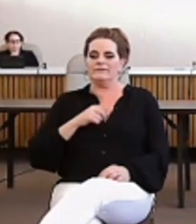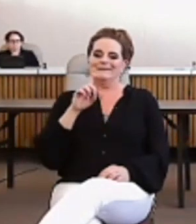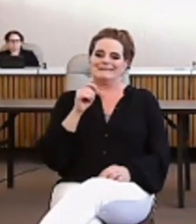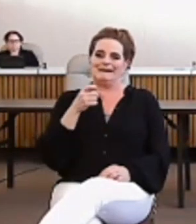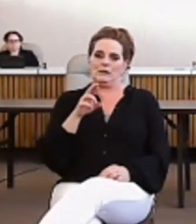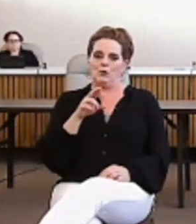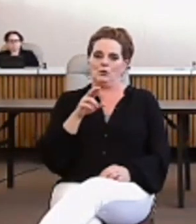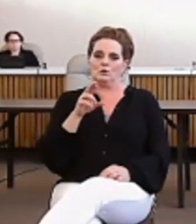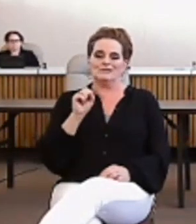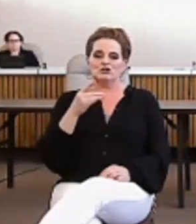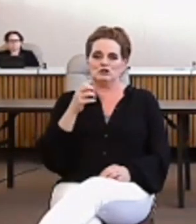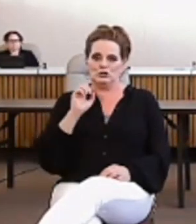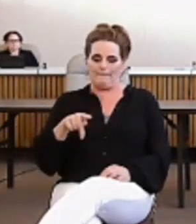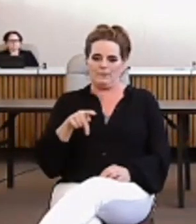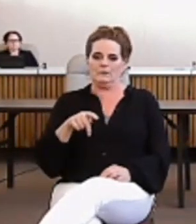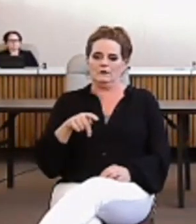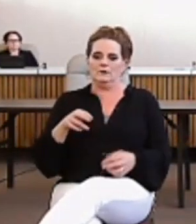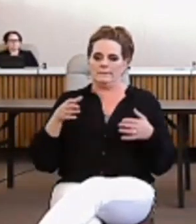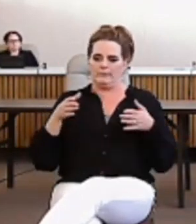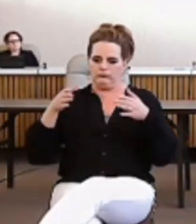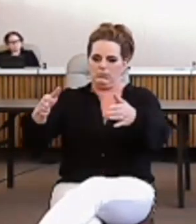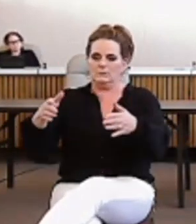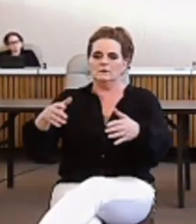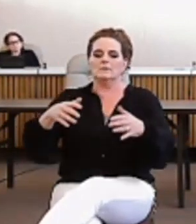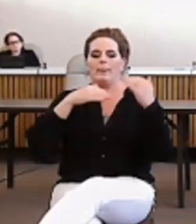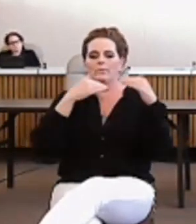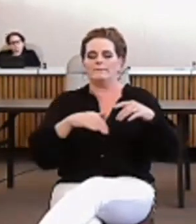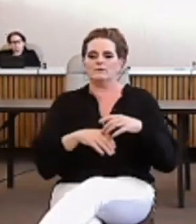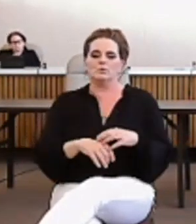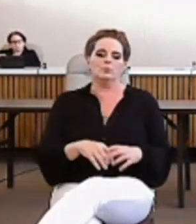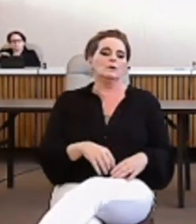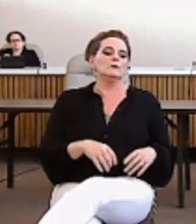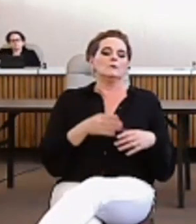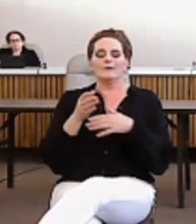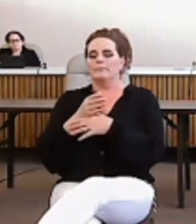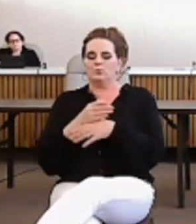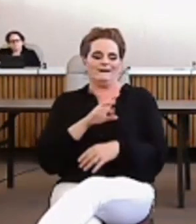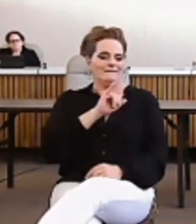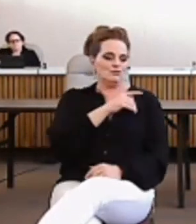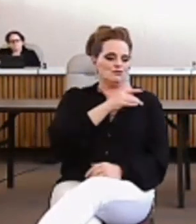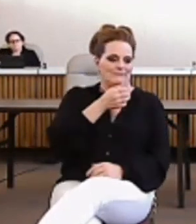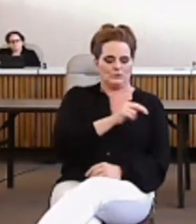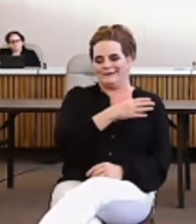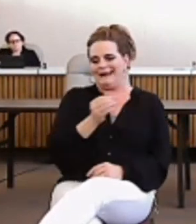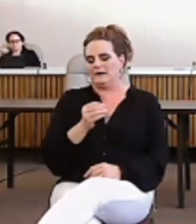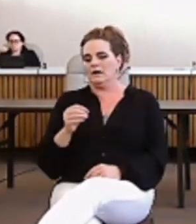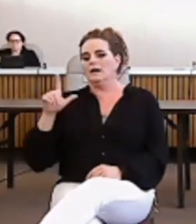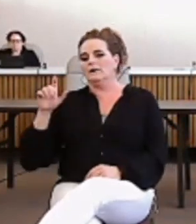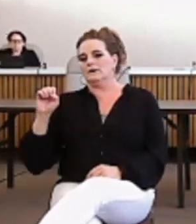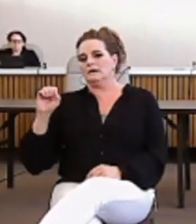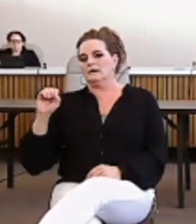limit car dealerships to West Henrietta Road from between Jefferson and Lehigh Station Road.